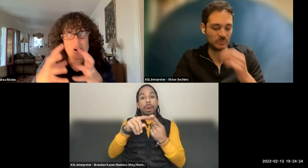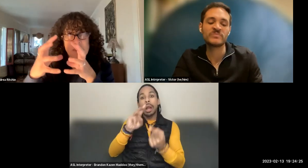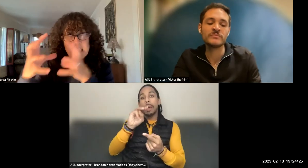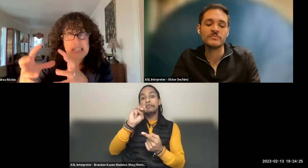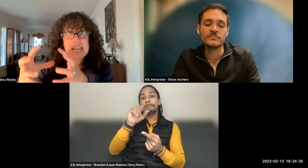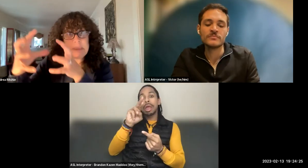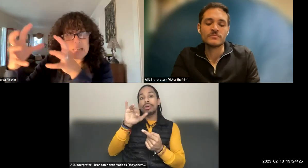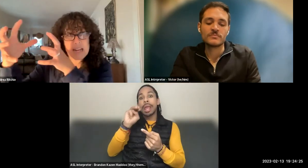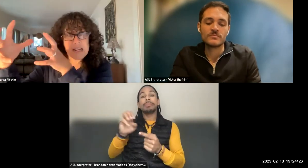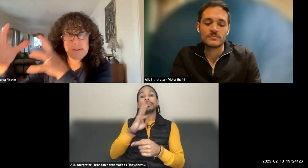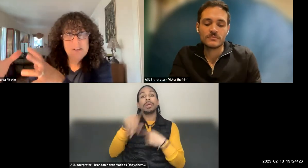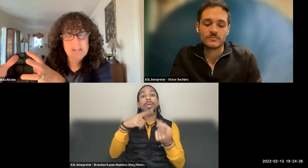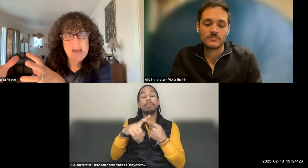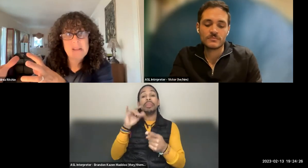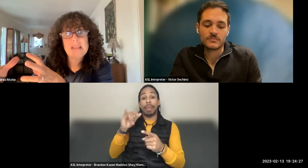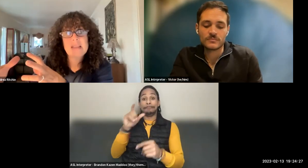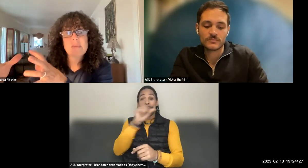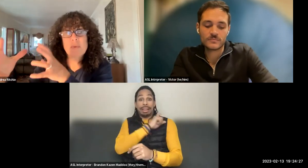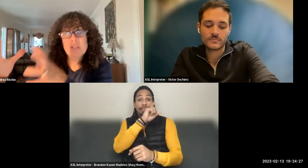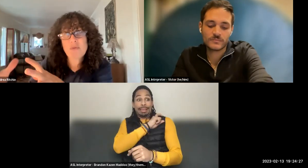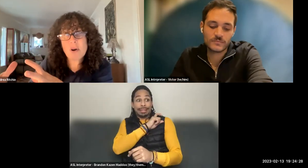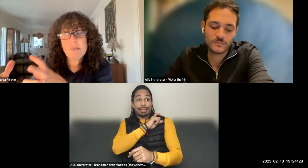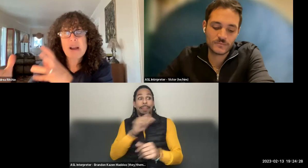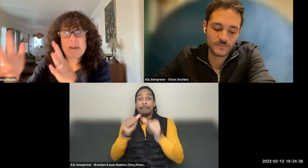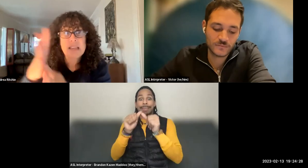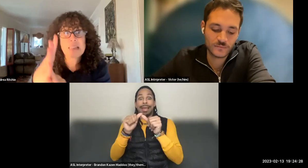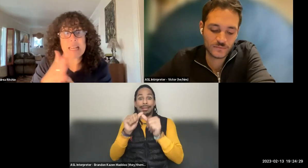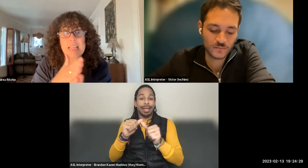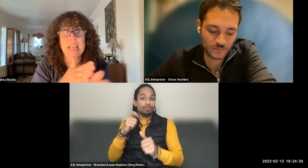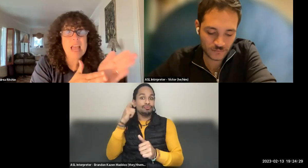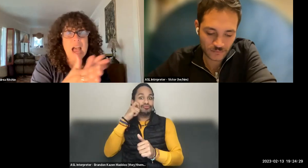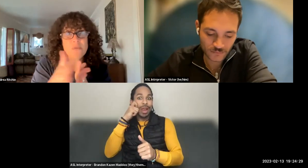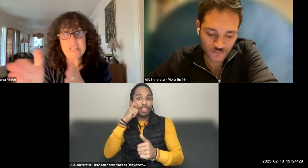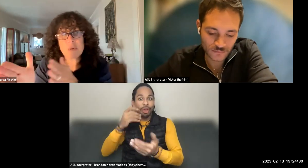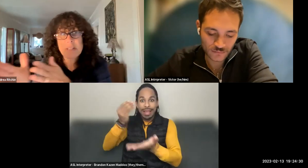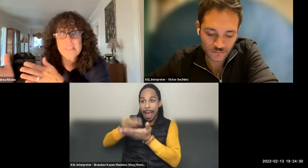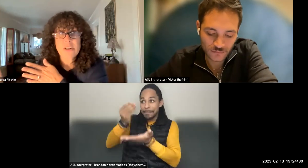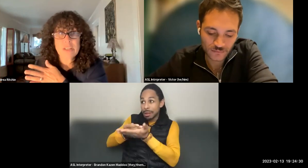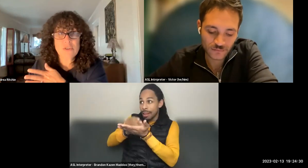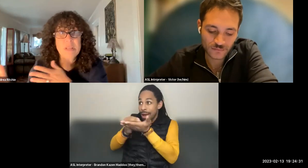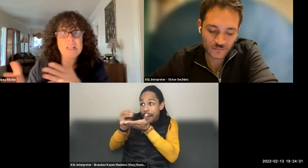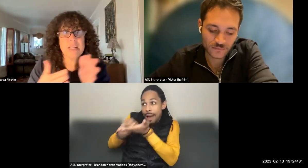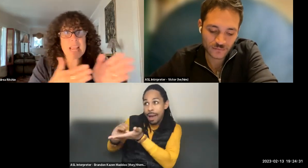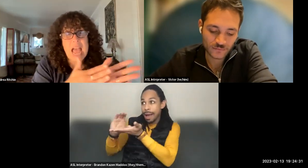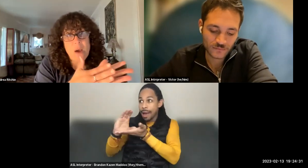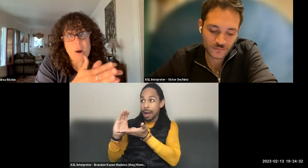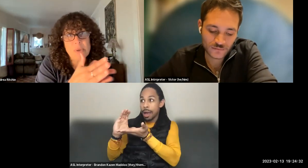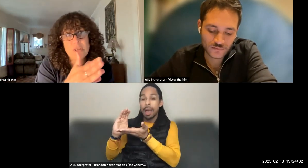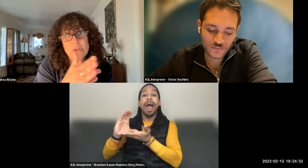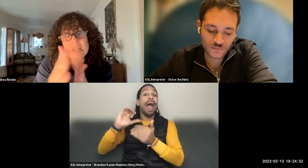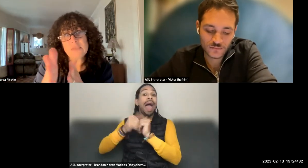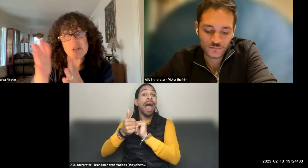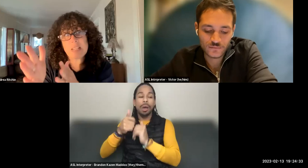police as part of the state maintaining racial capitalism was formed by regulating how resources are distributed,